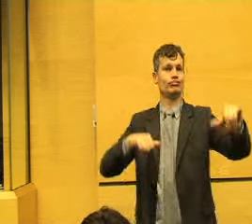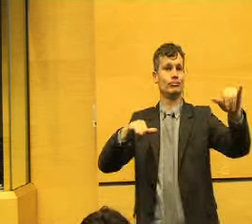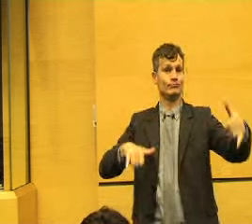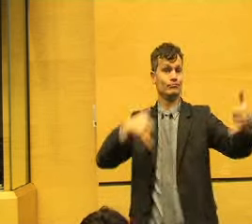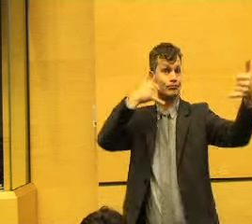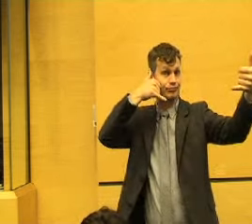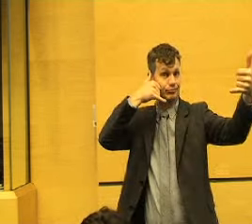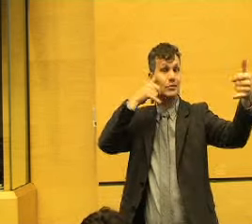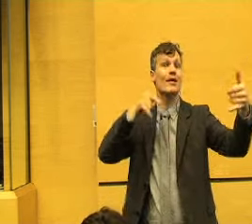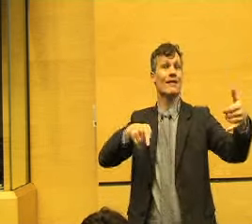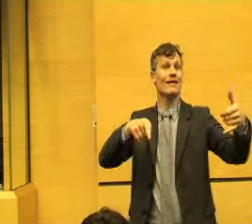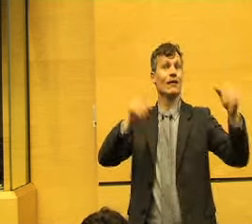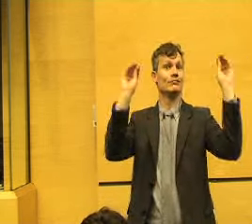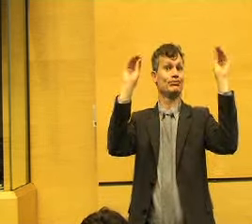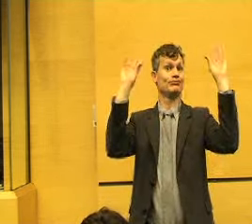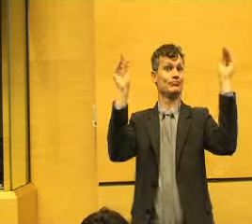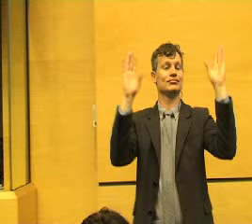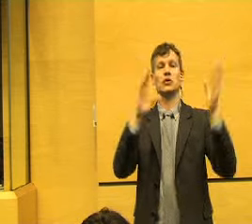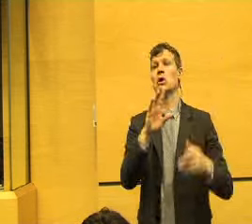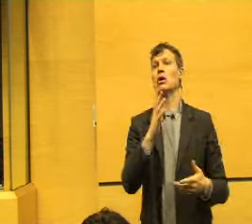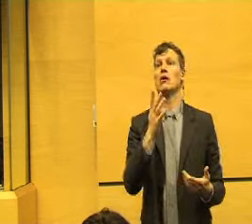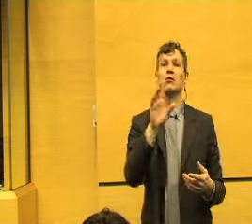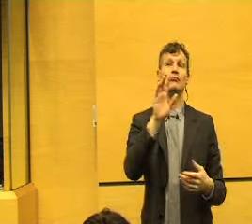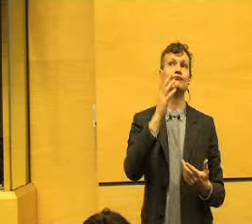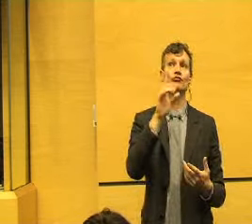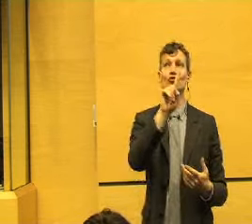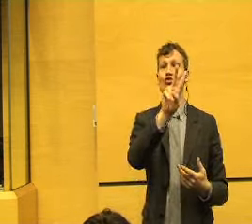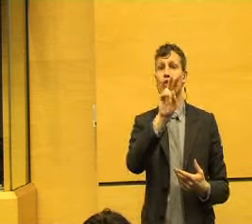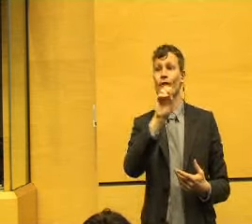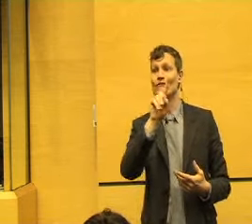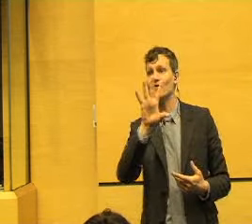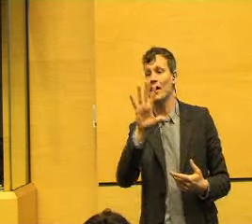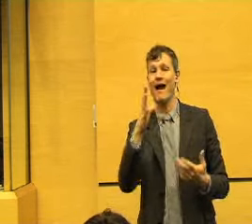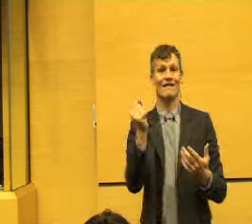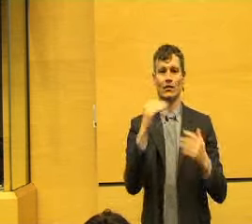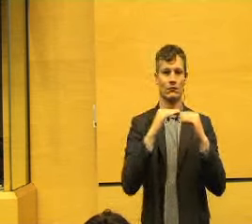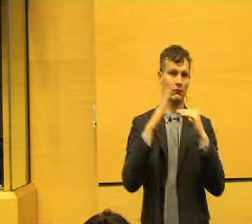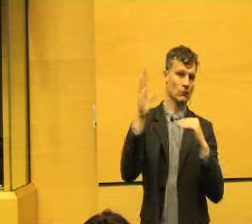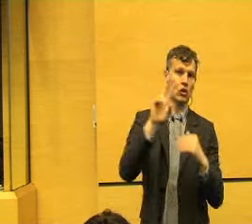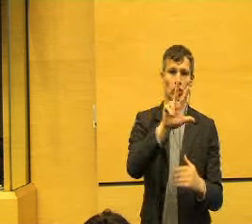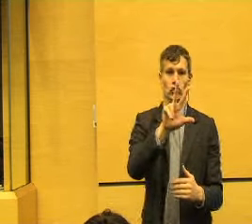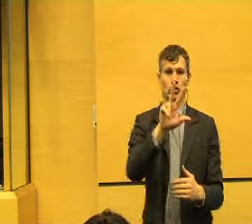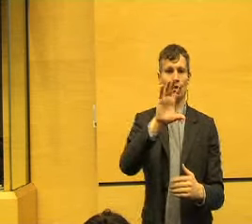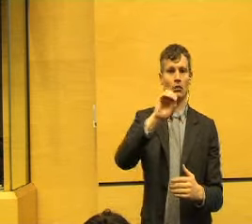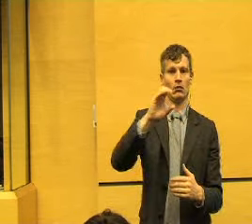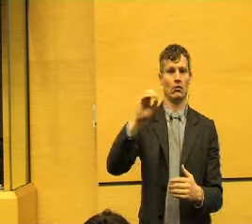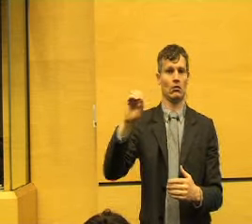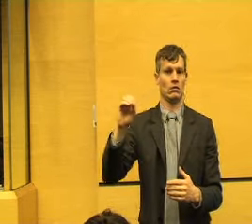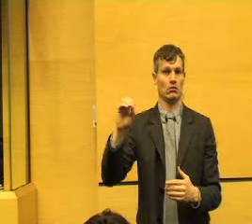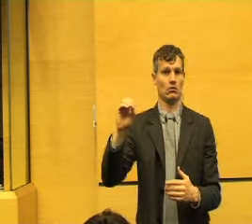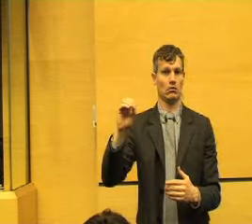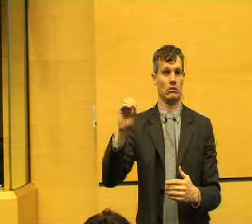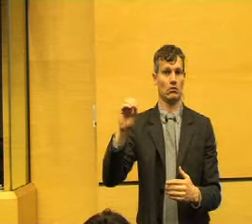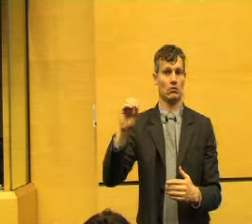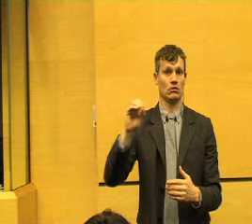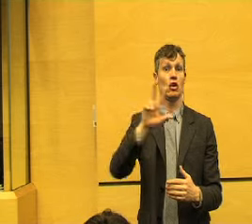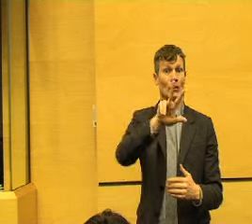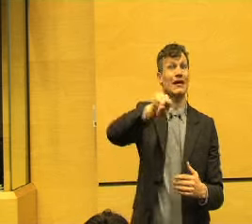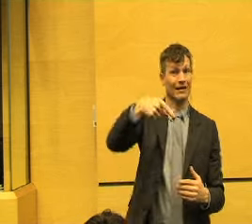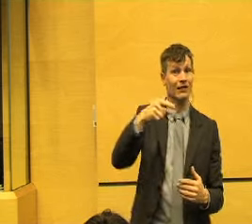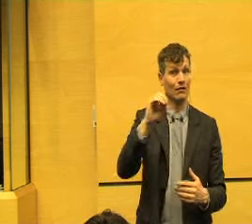almost 3,000 complaints ranging from issues related to disability identification